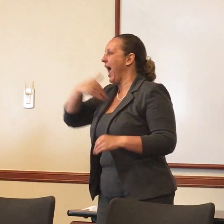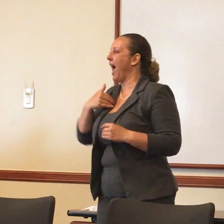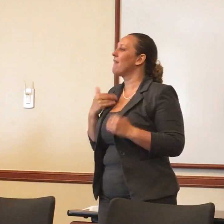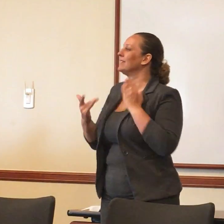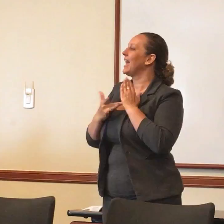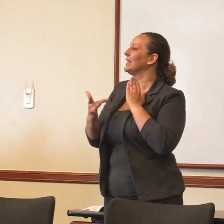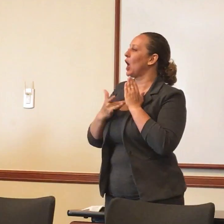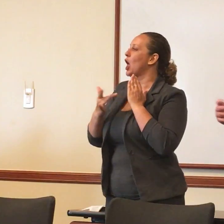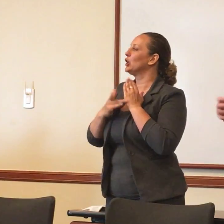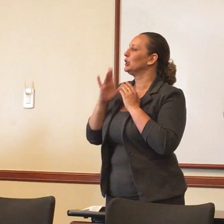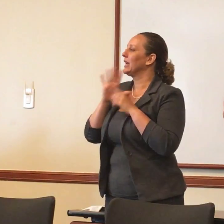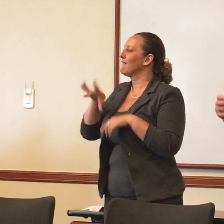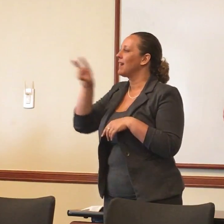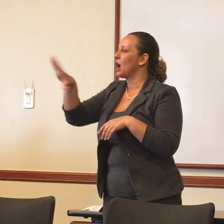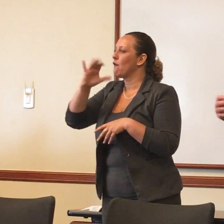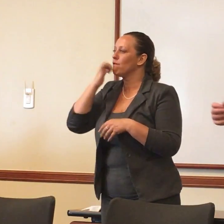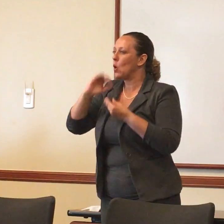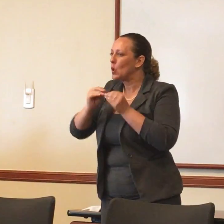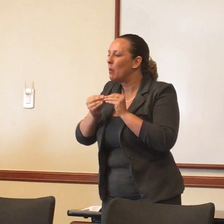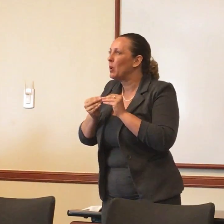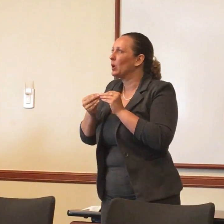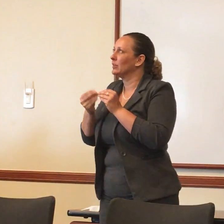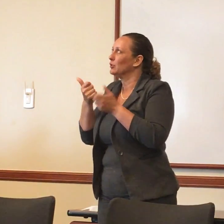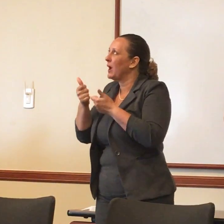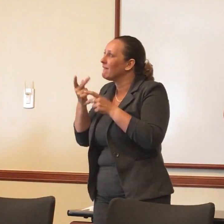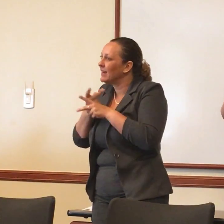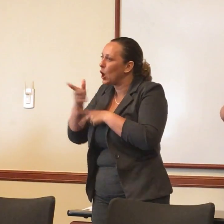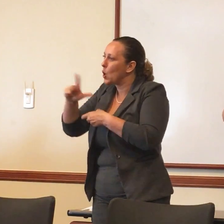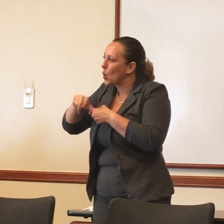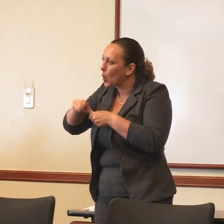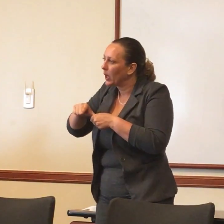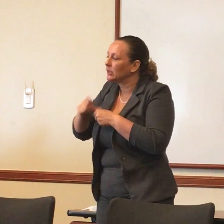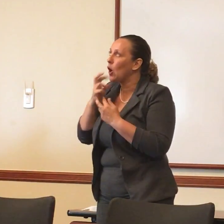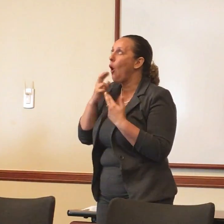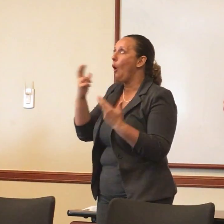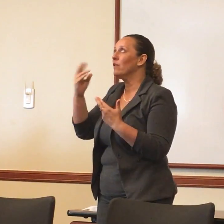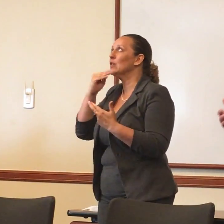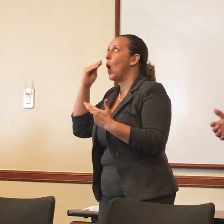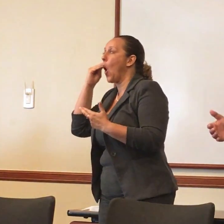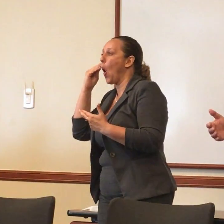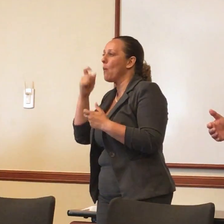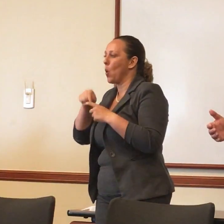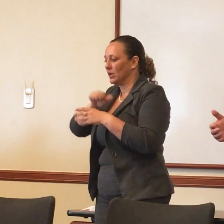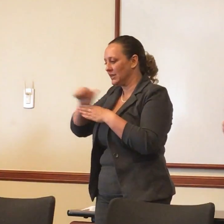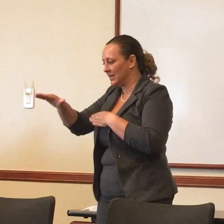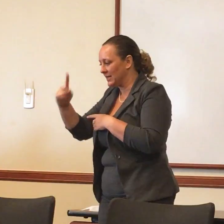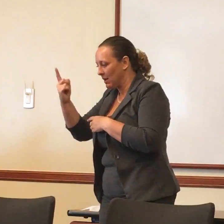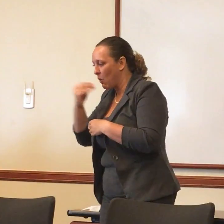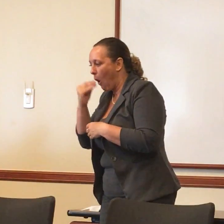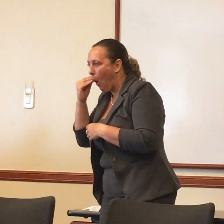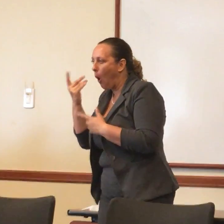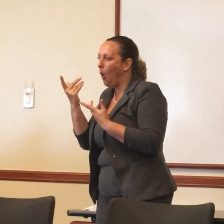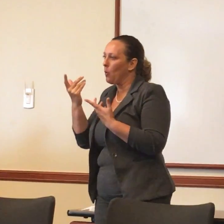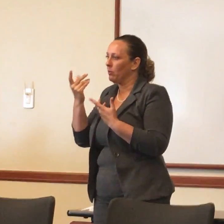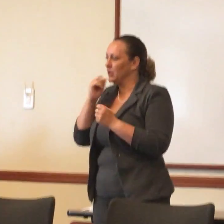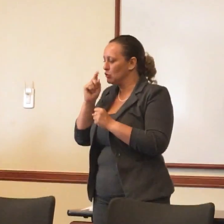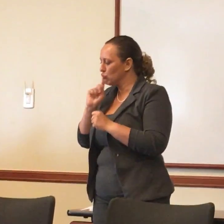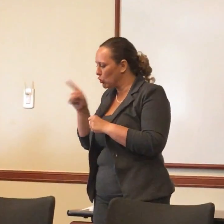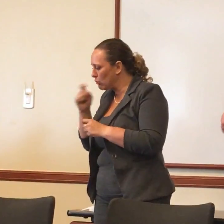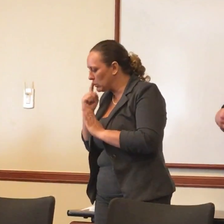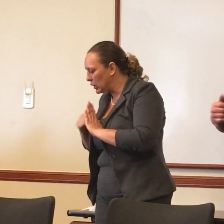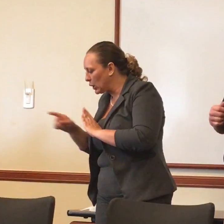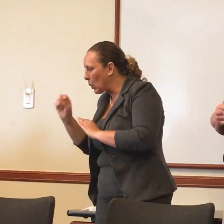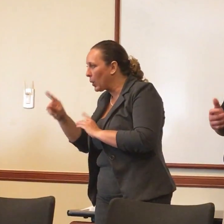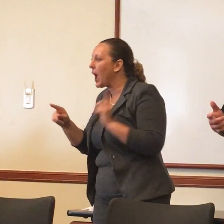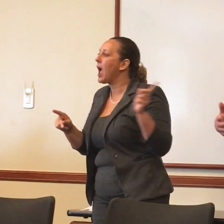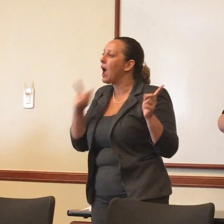trace your phone number and at least get a location, you know, hopefully he's at home, but send somebody to your home to make sure you're okay. And then through that, they would